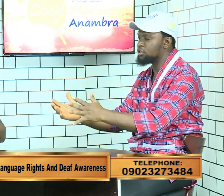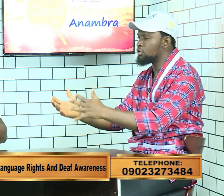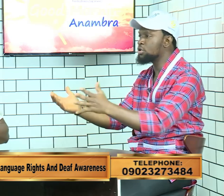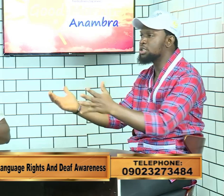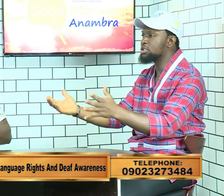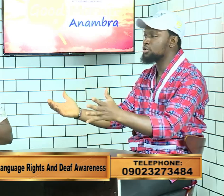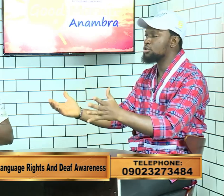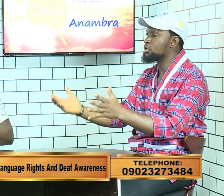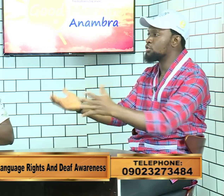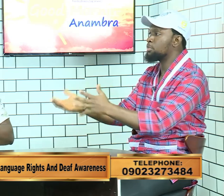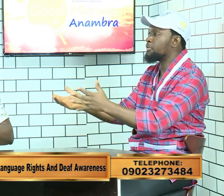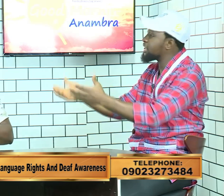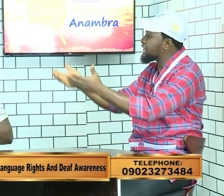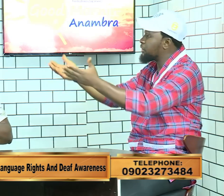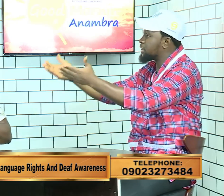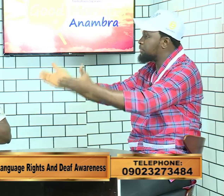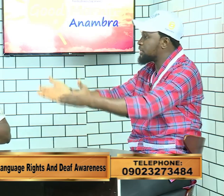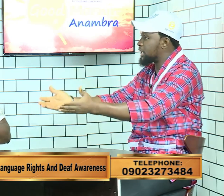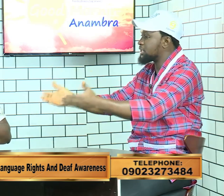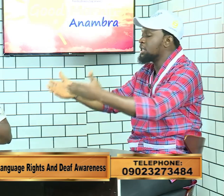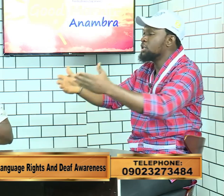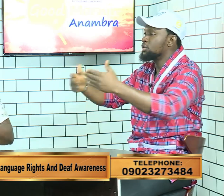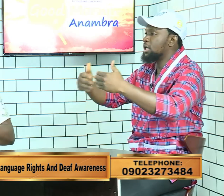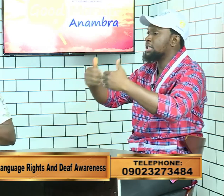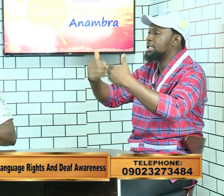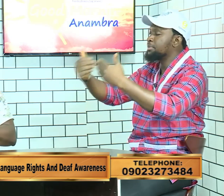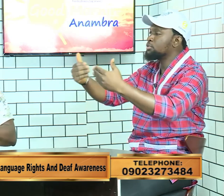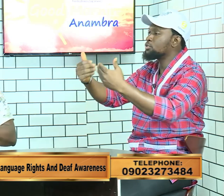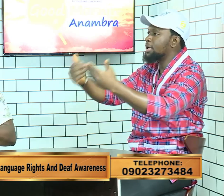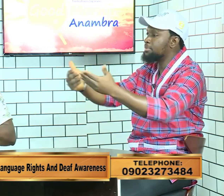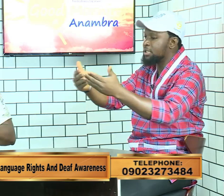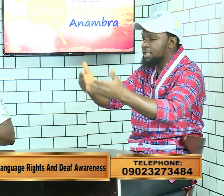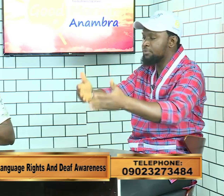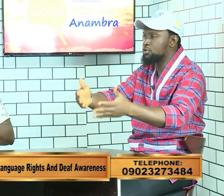students. So all you need to do is to provide the sign language and pictures so that they can be able